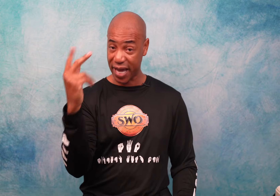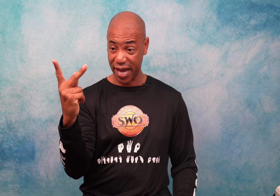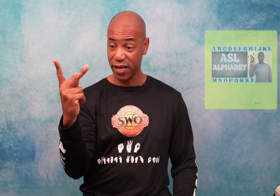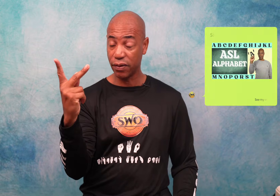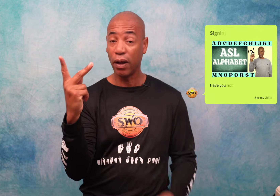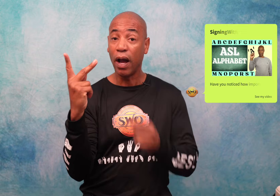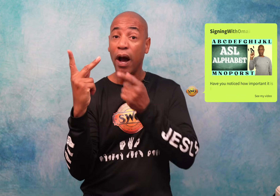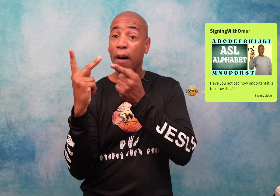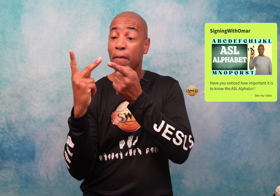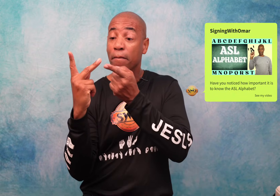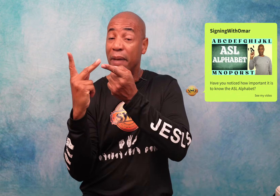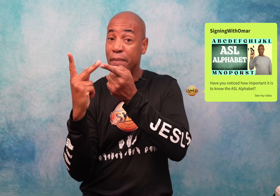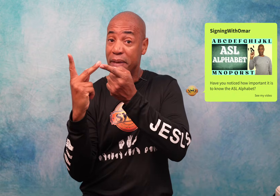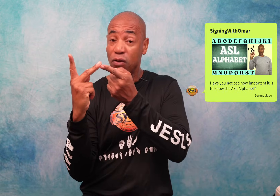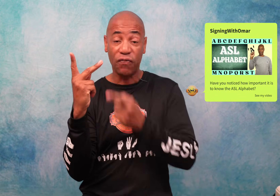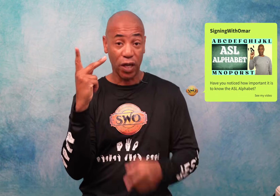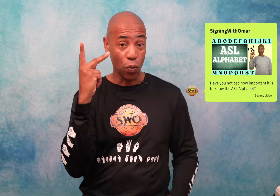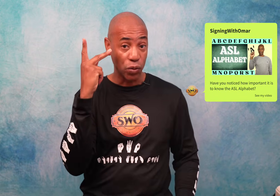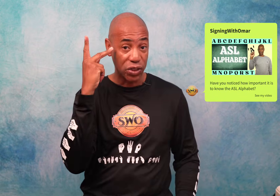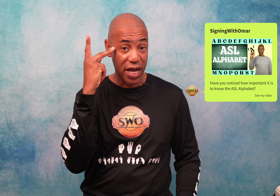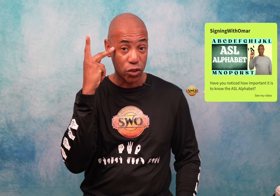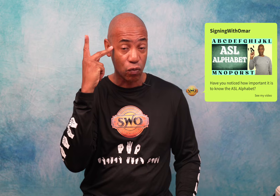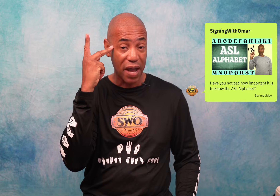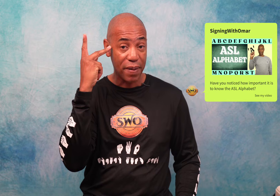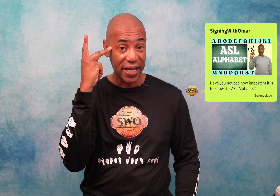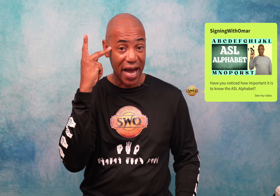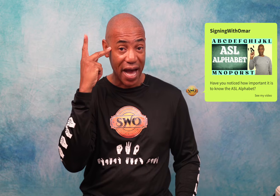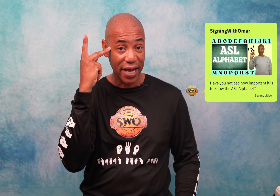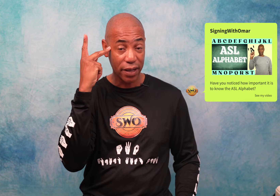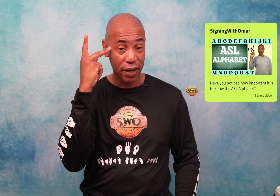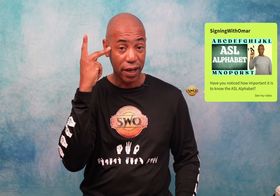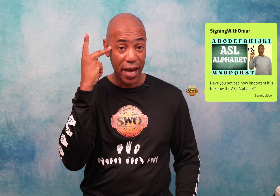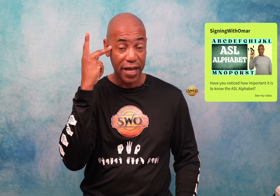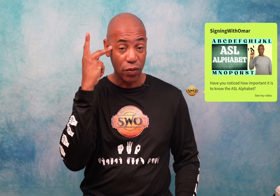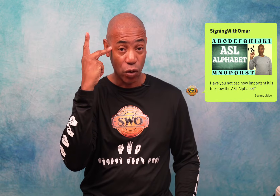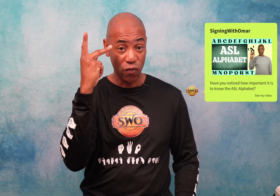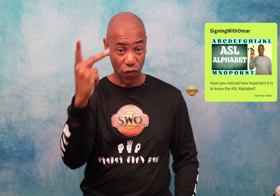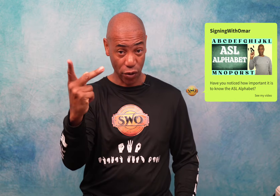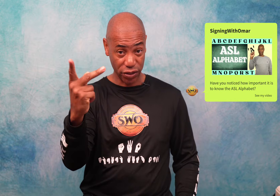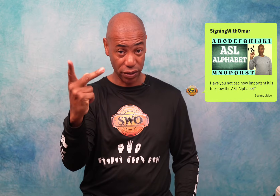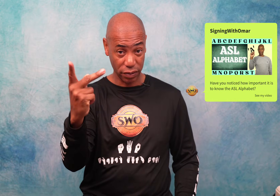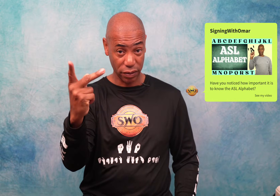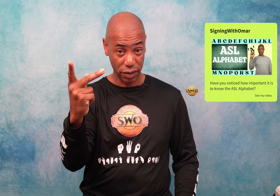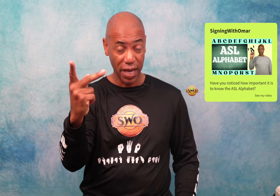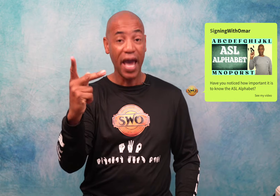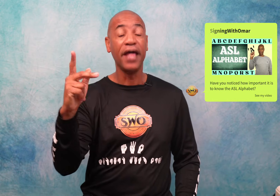K. My middle finger will touch right by the eye, and then we'll go forward. And then